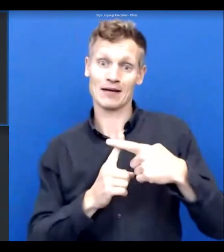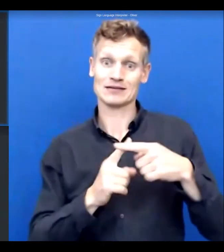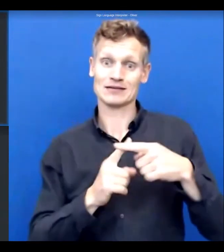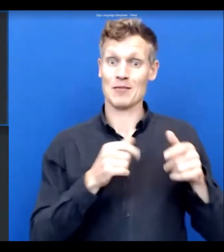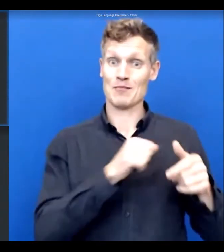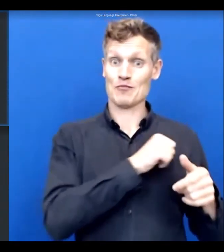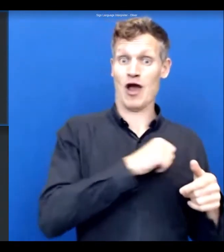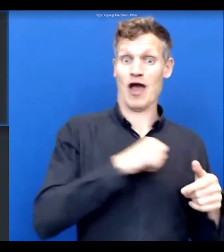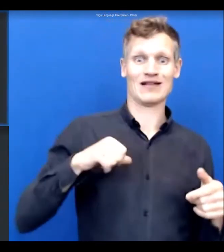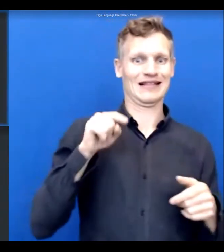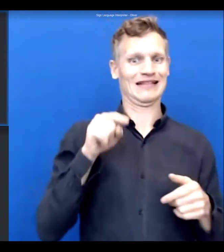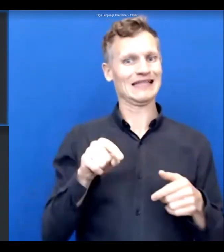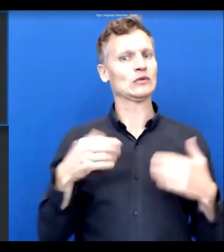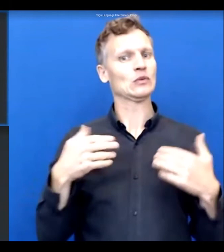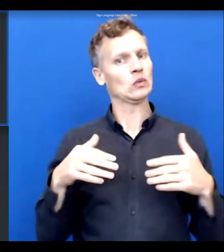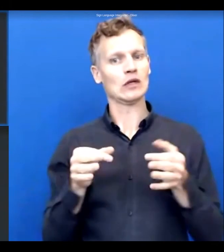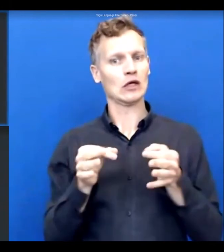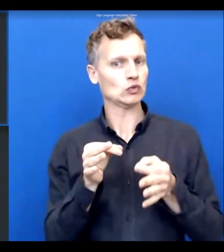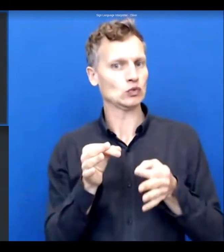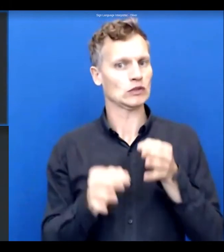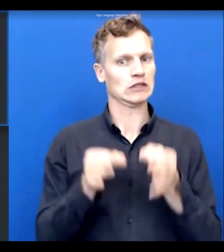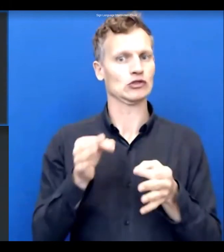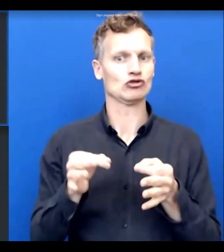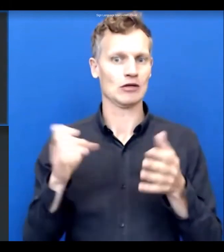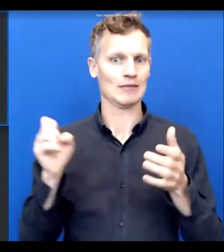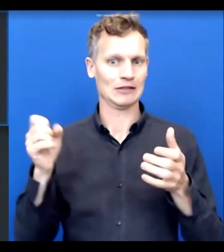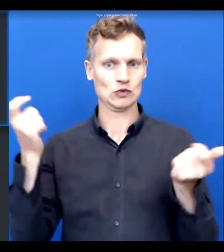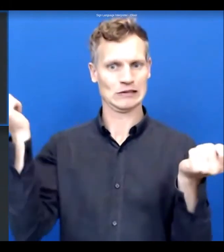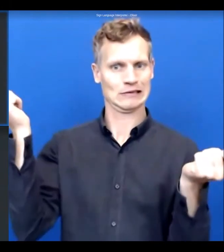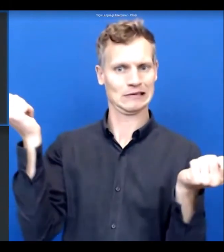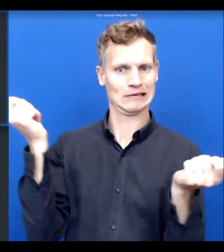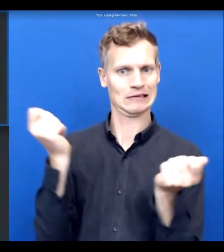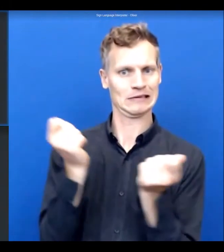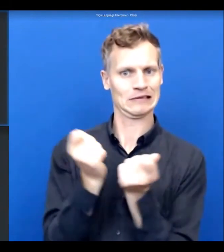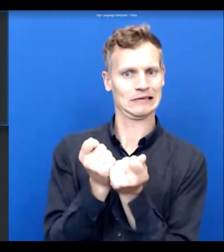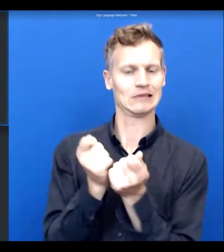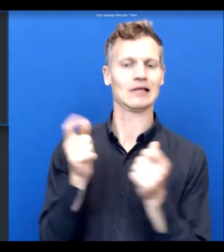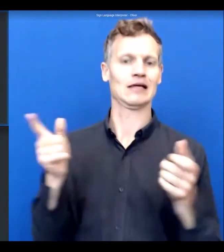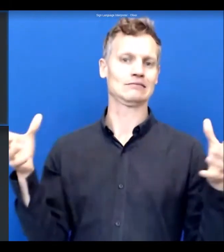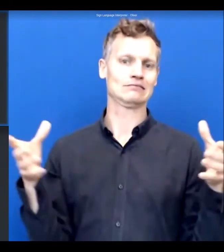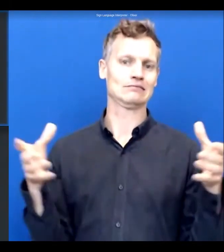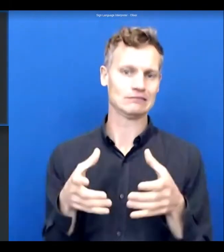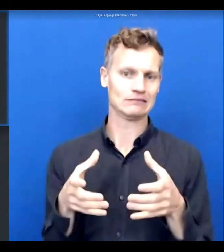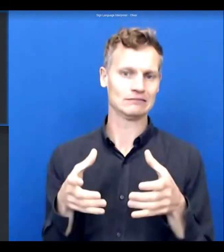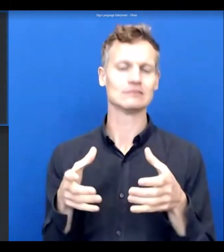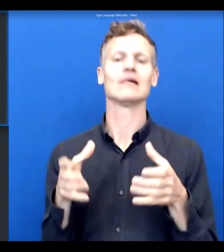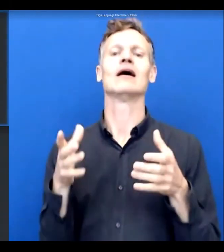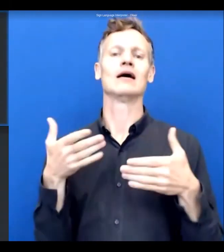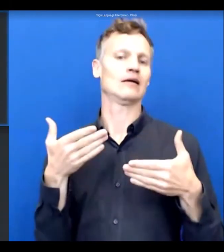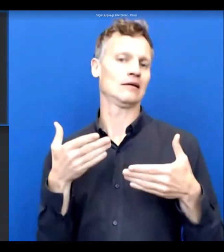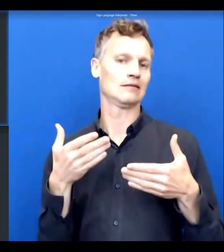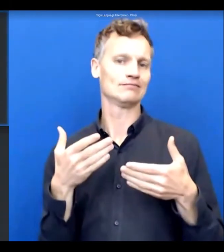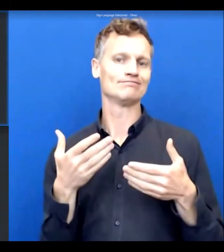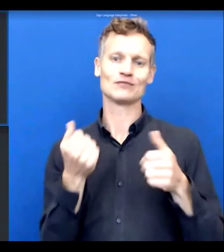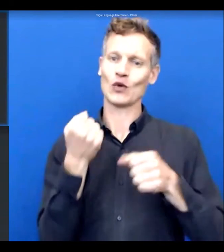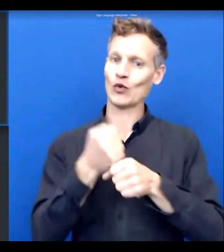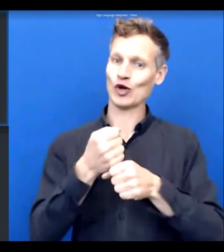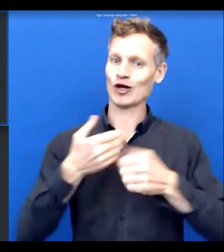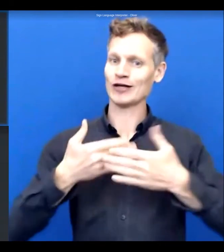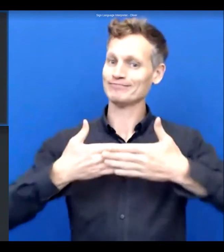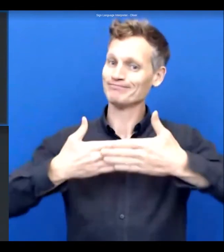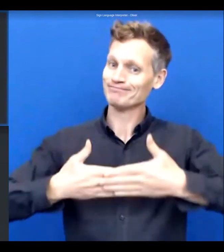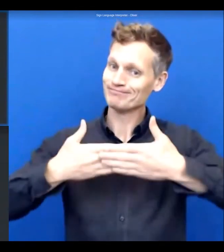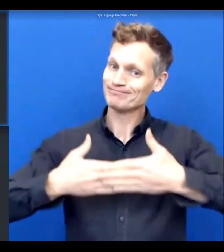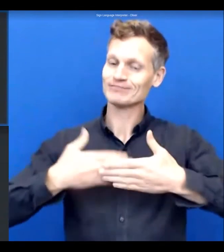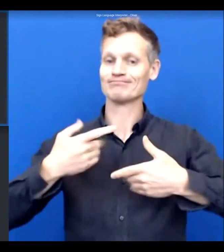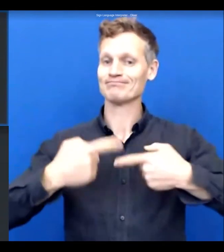of bringing together public and private sector players, working together towards